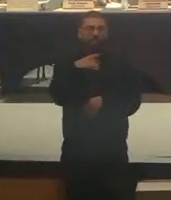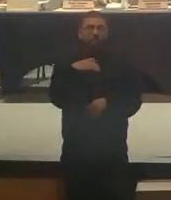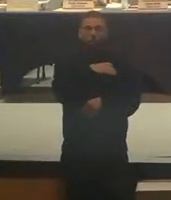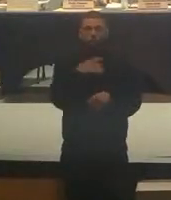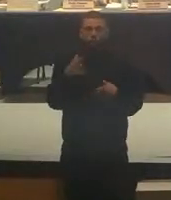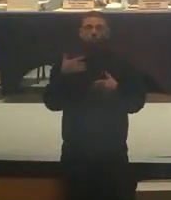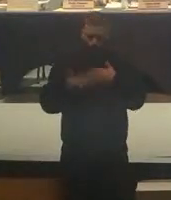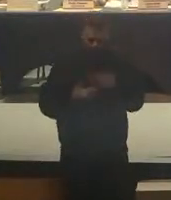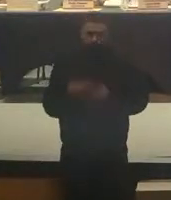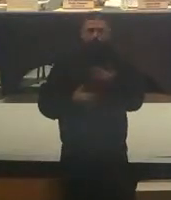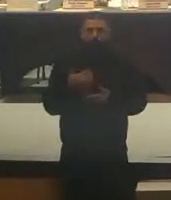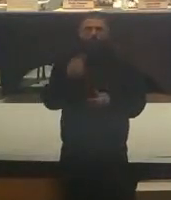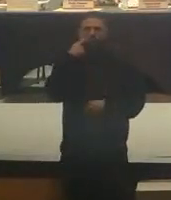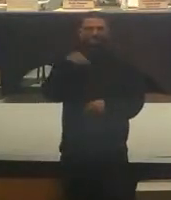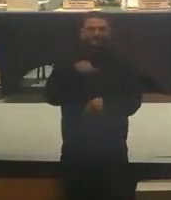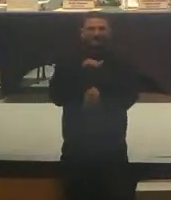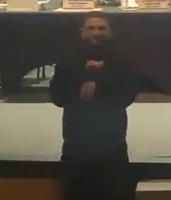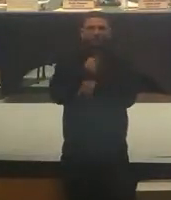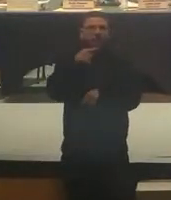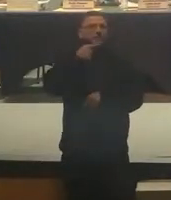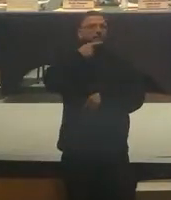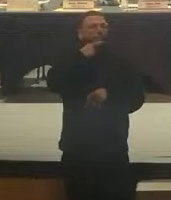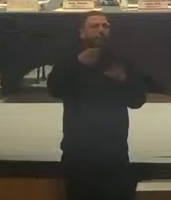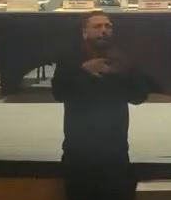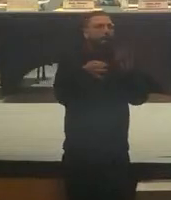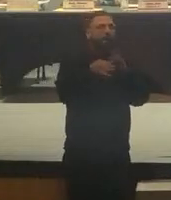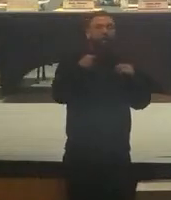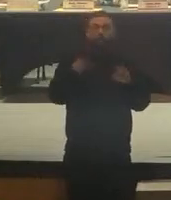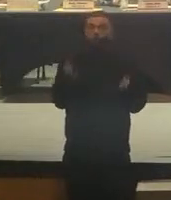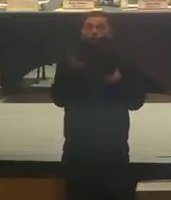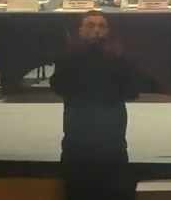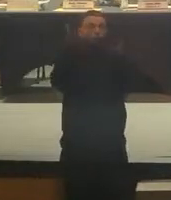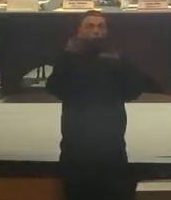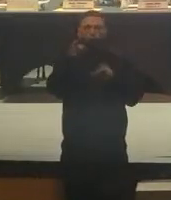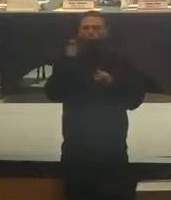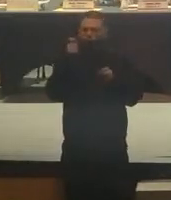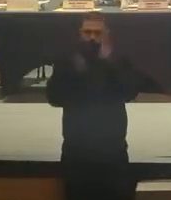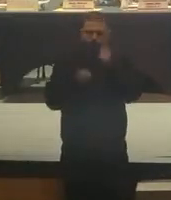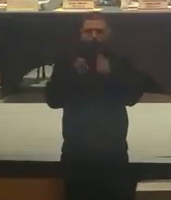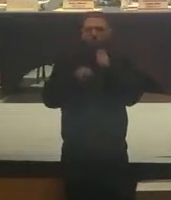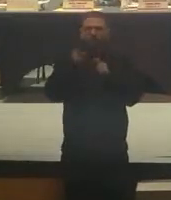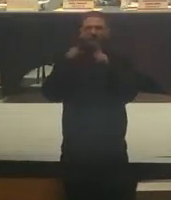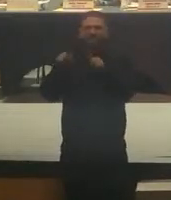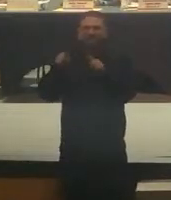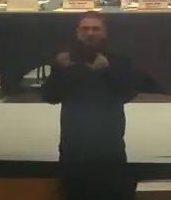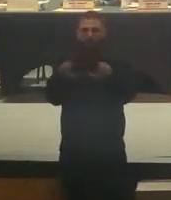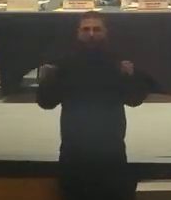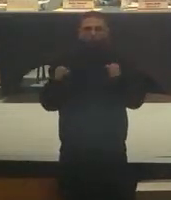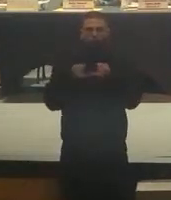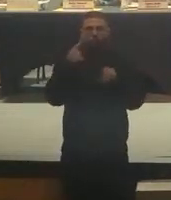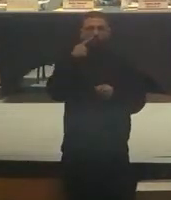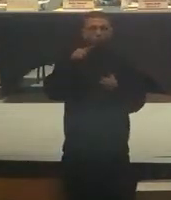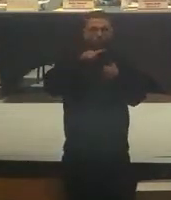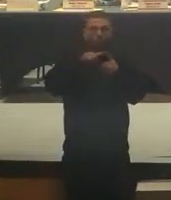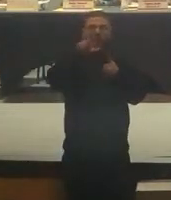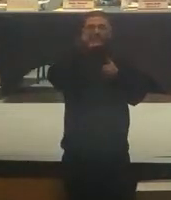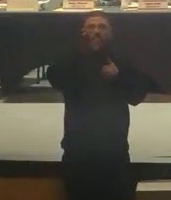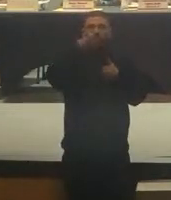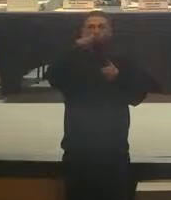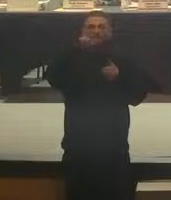forward for this evening's public comment. This proposal is to adjust the attendance boundaries of Liberty and Silverado High